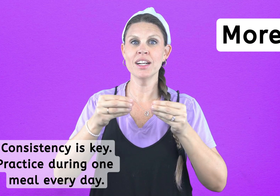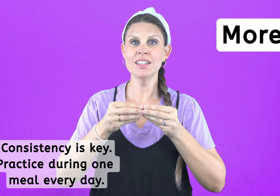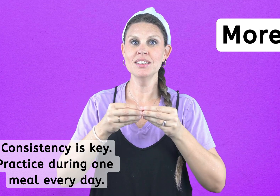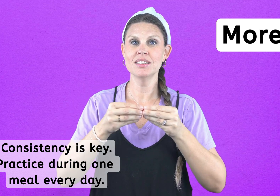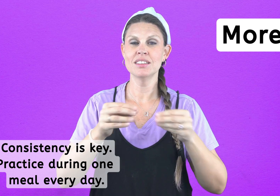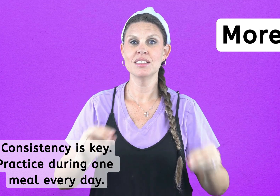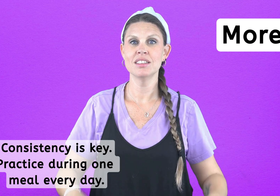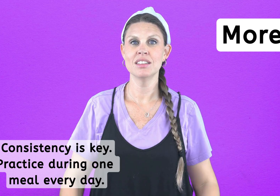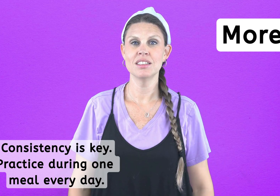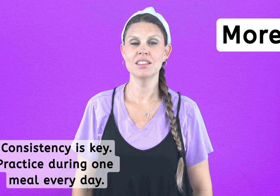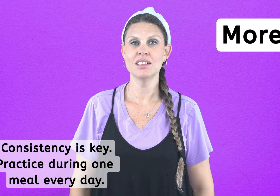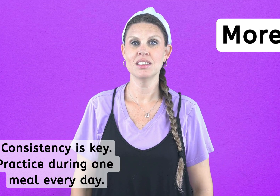more,